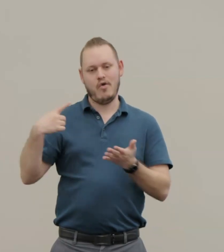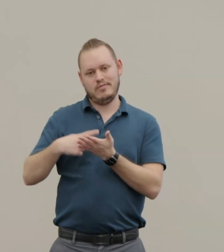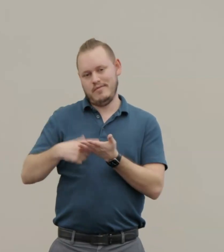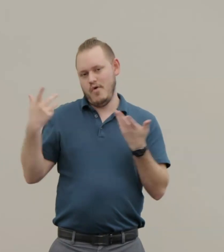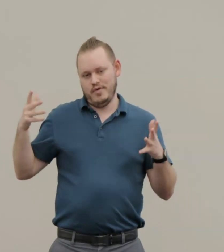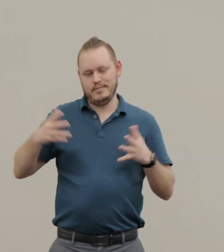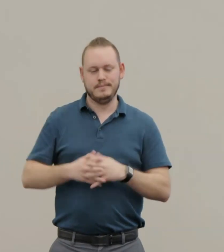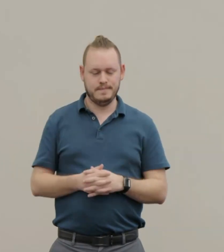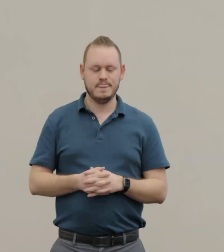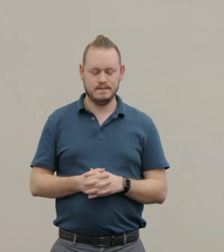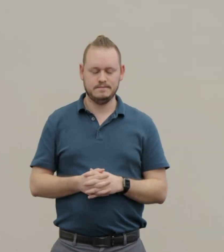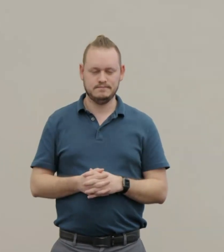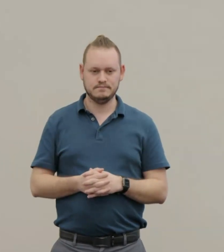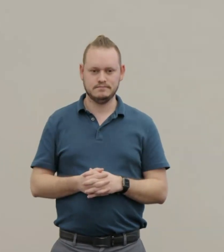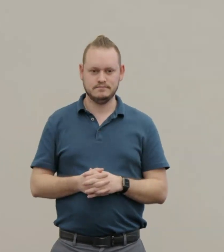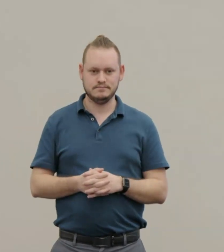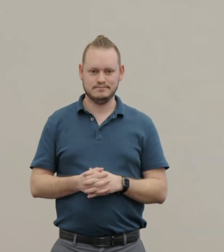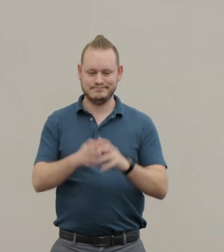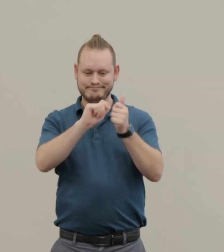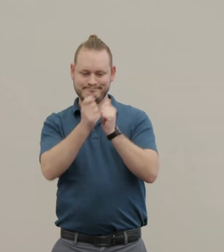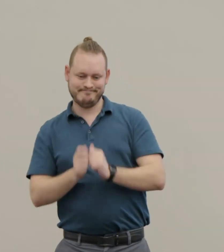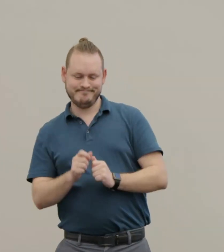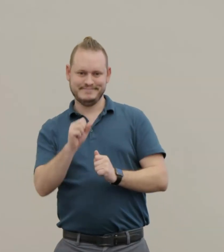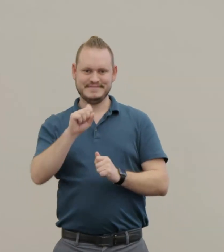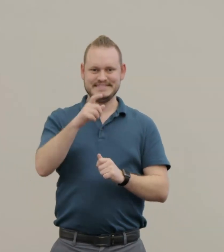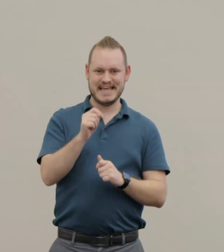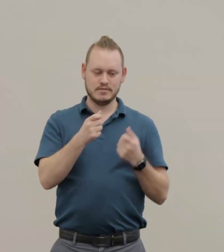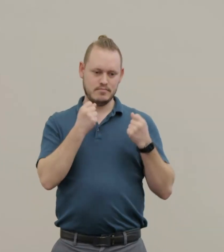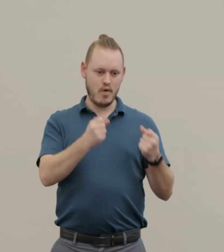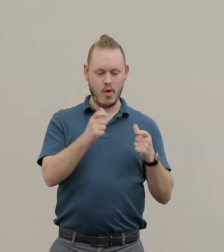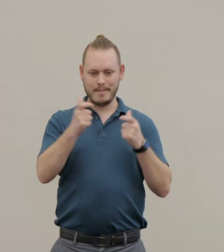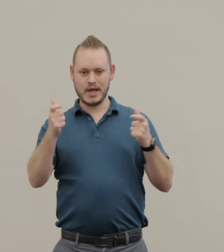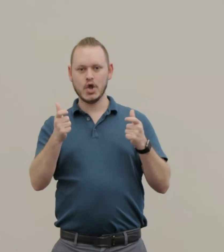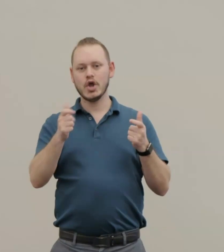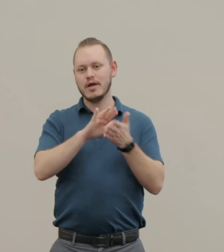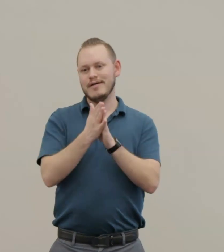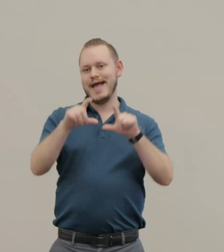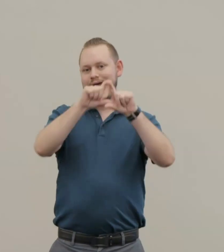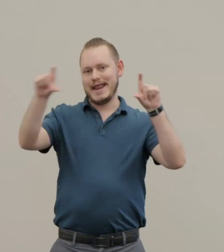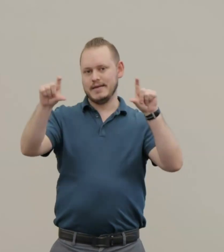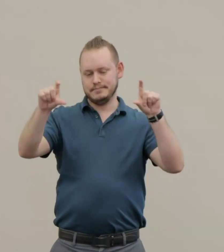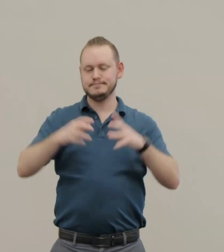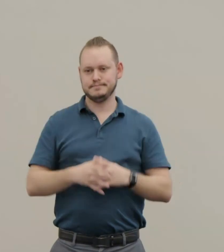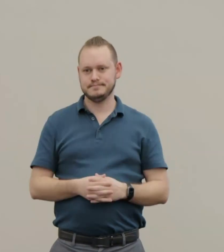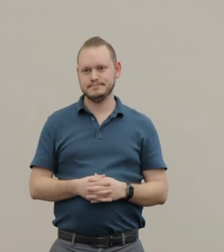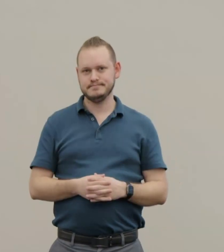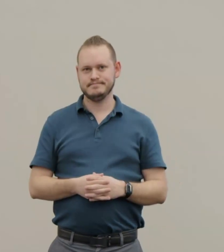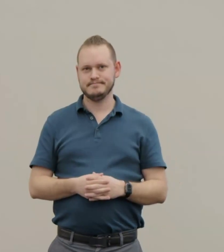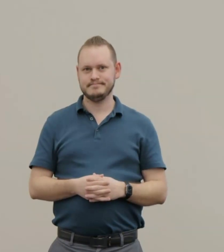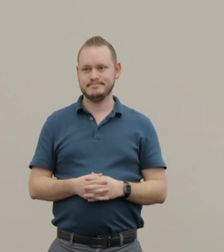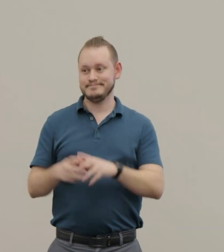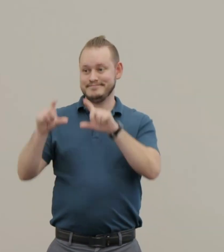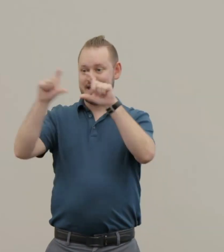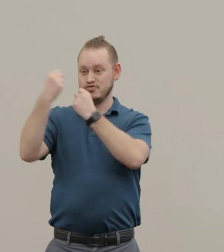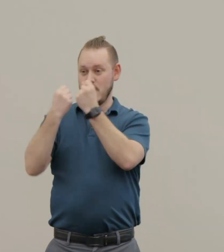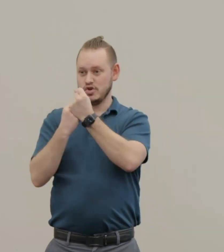upon, but if you're styling text and you're making it bold and bigger, that should be a heading, right? Heading structure